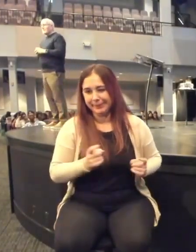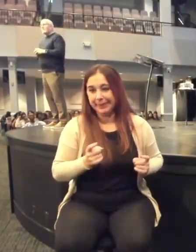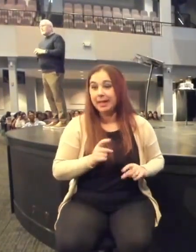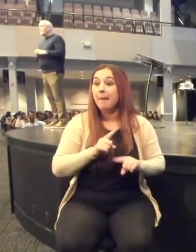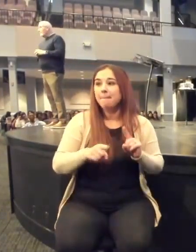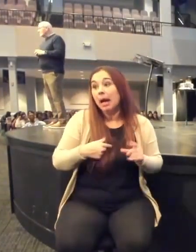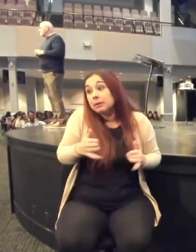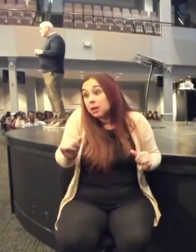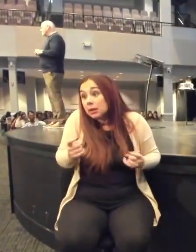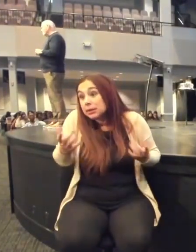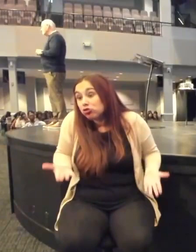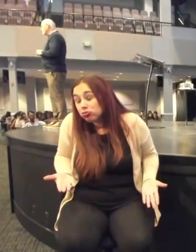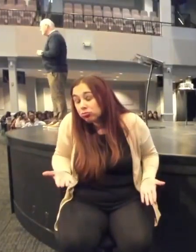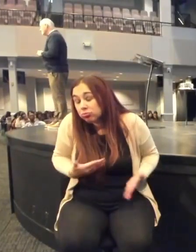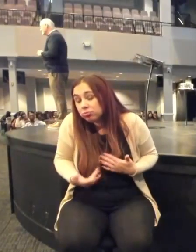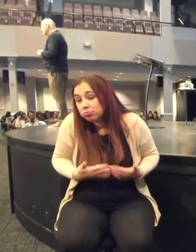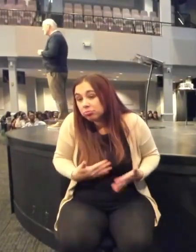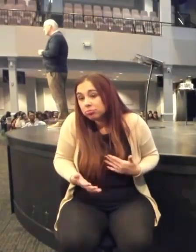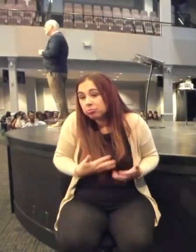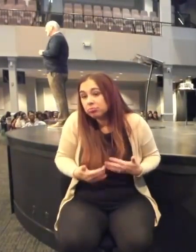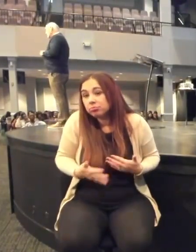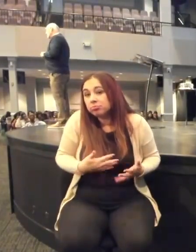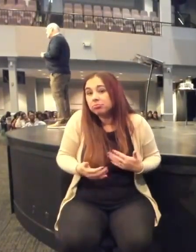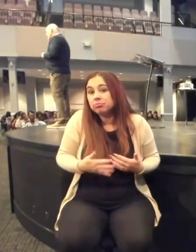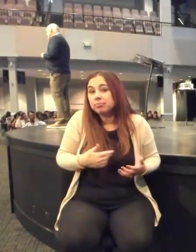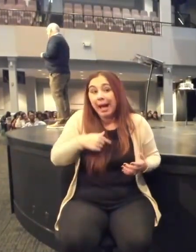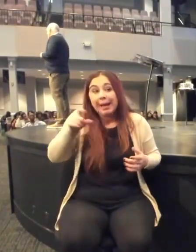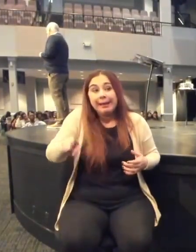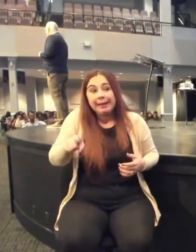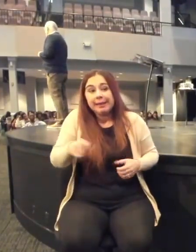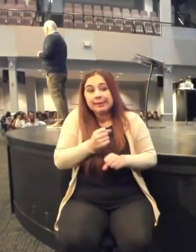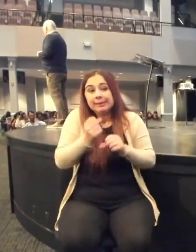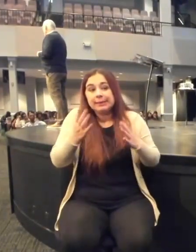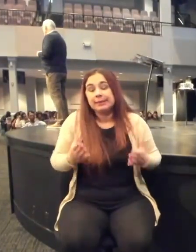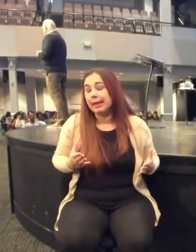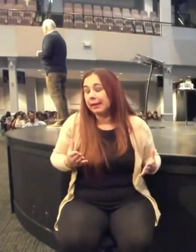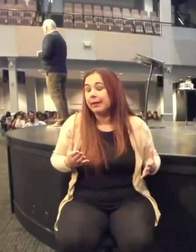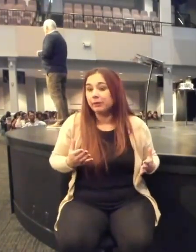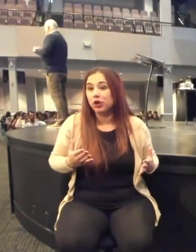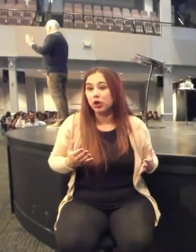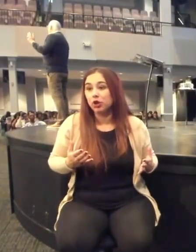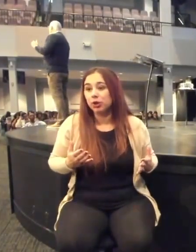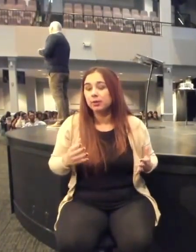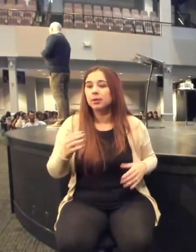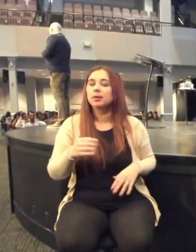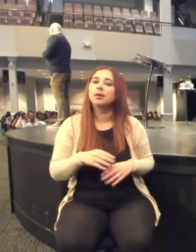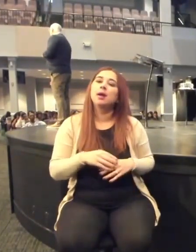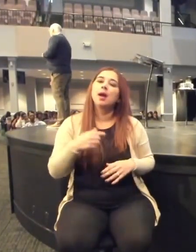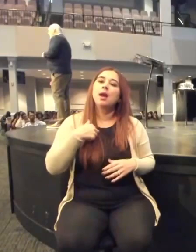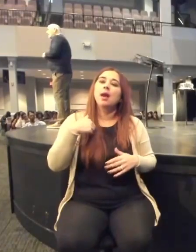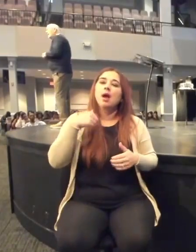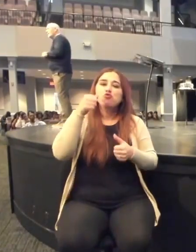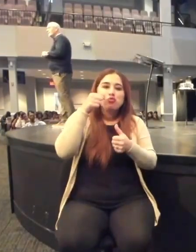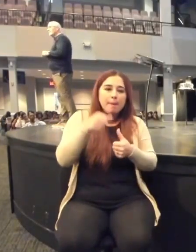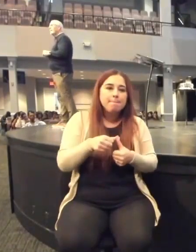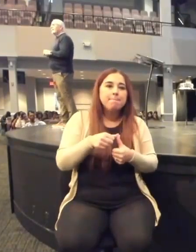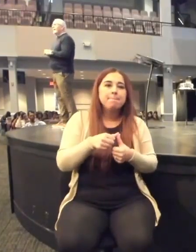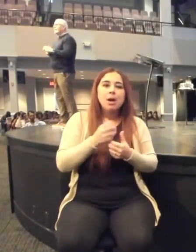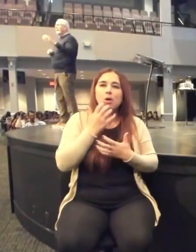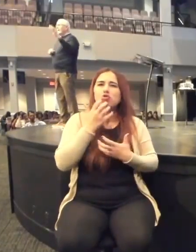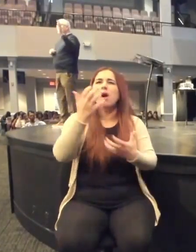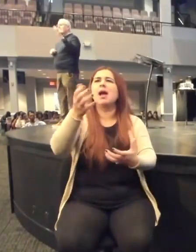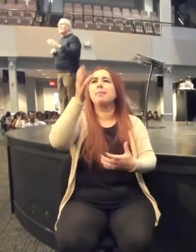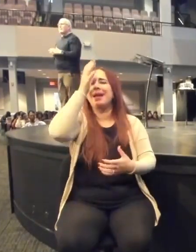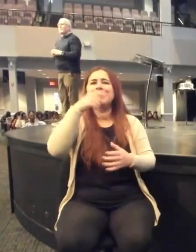But I was still a sinner that needed a Savior. And I remember crying out to my